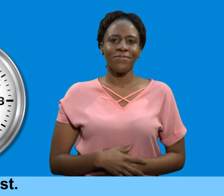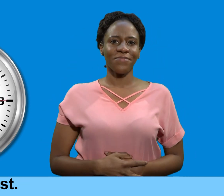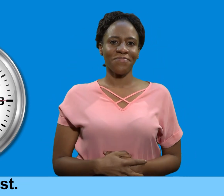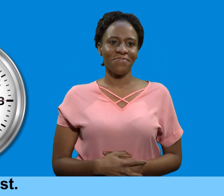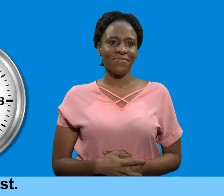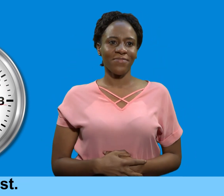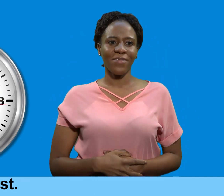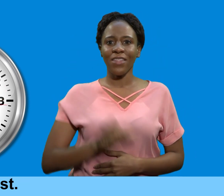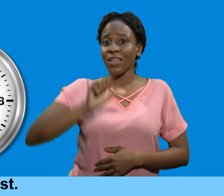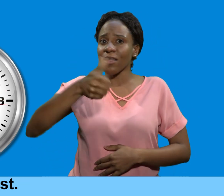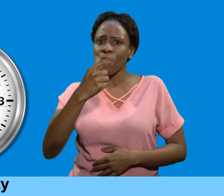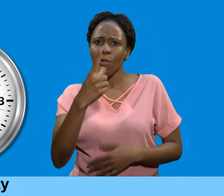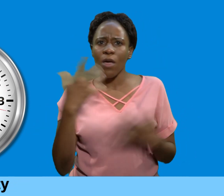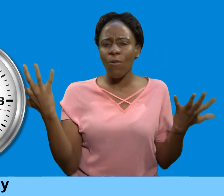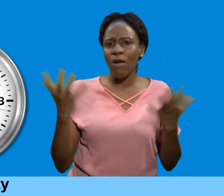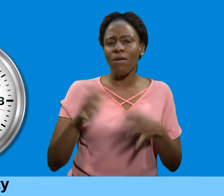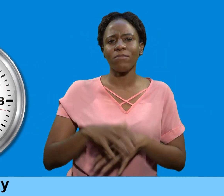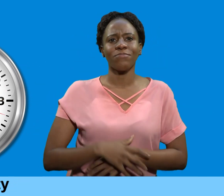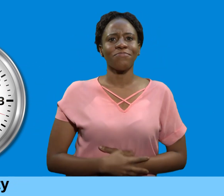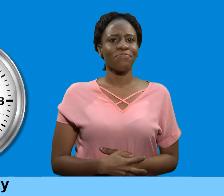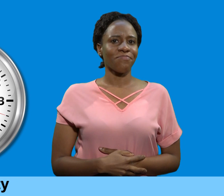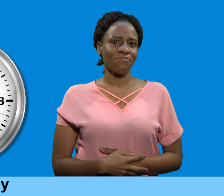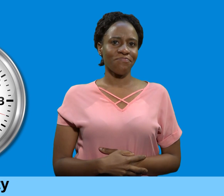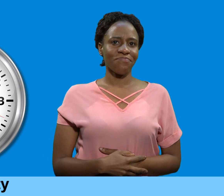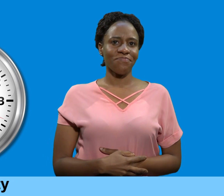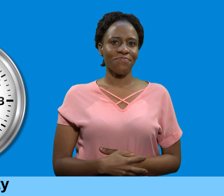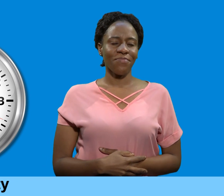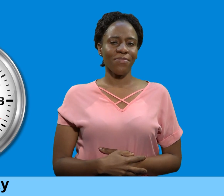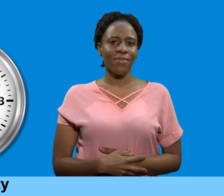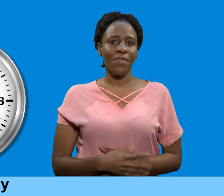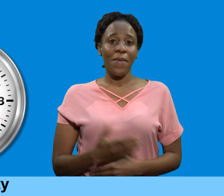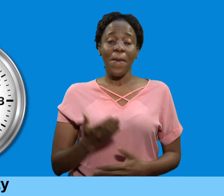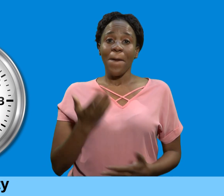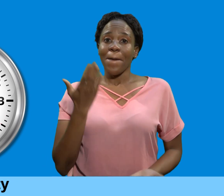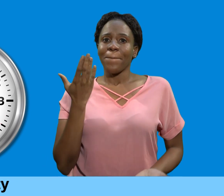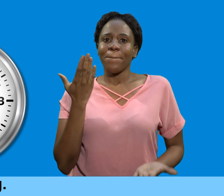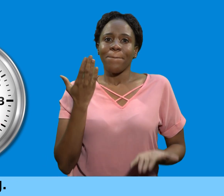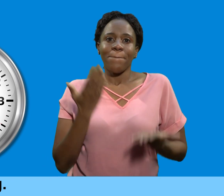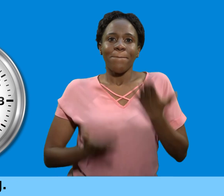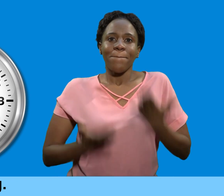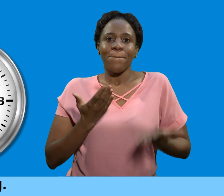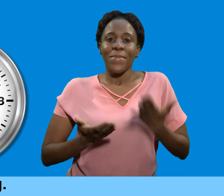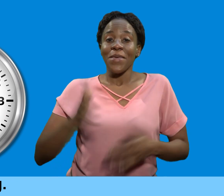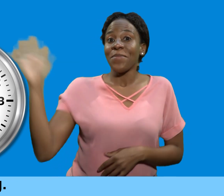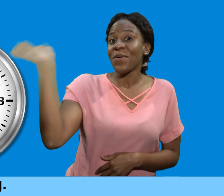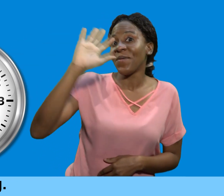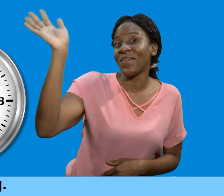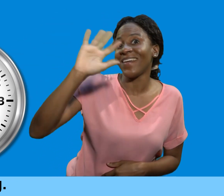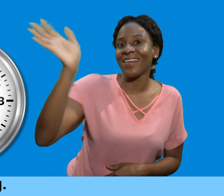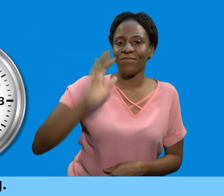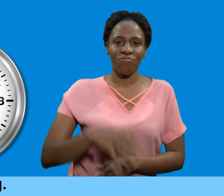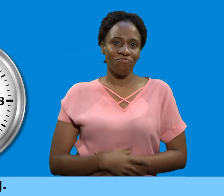fast. Another activity may be